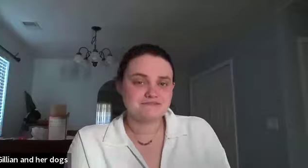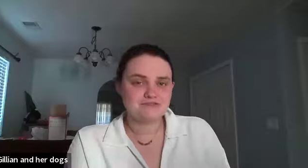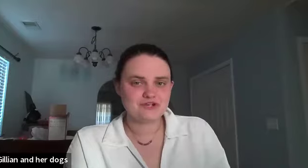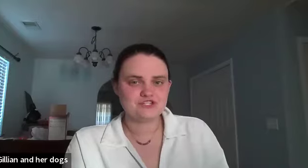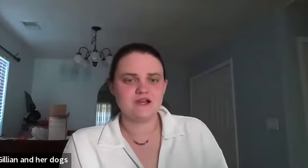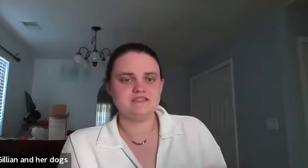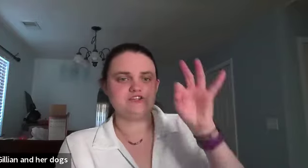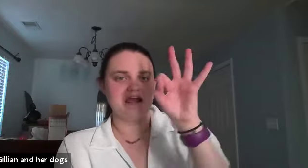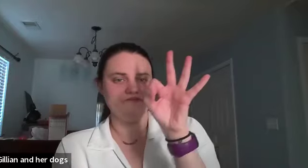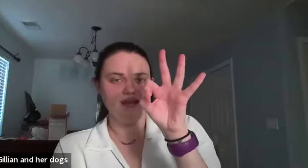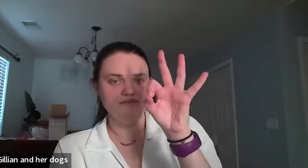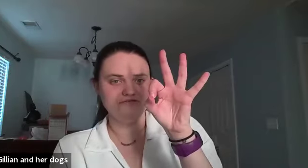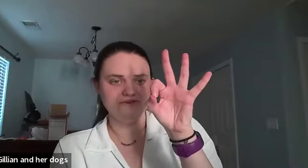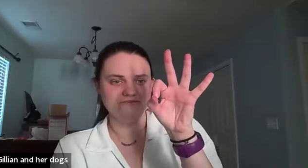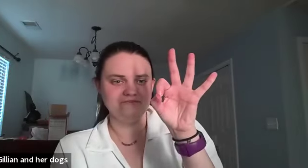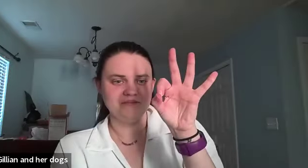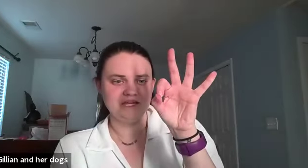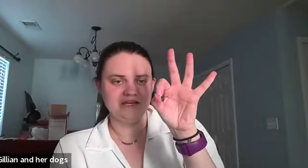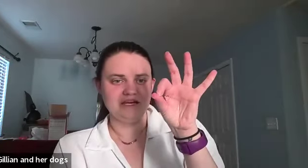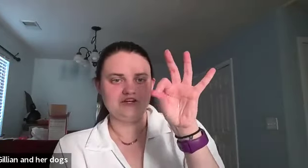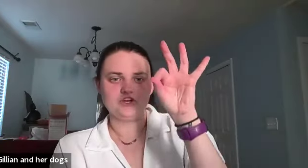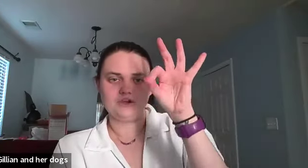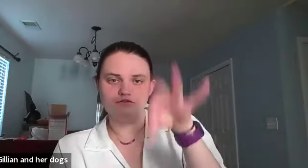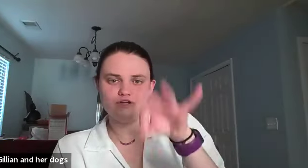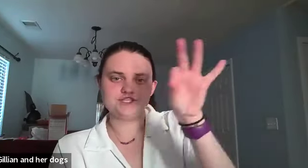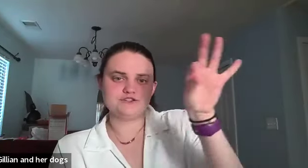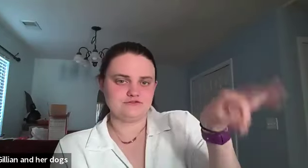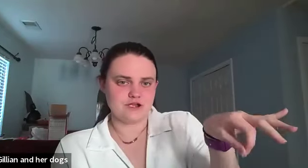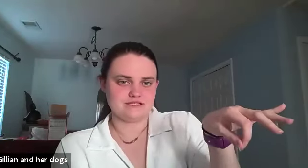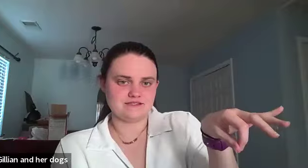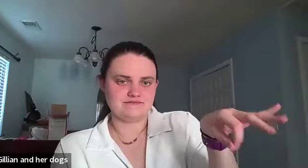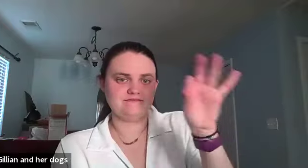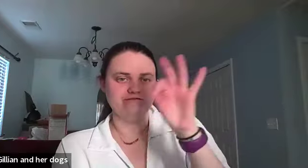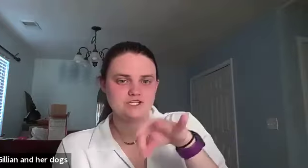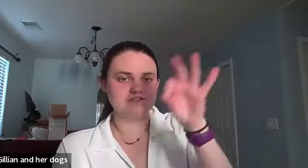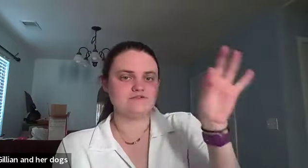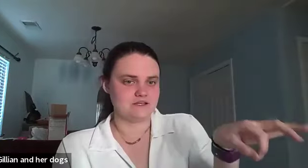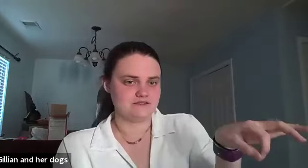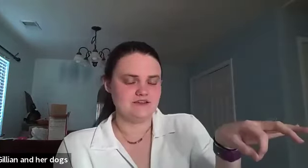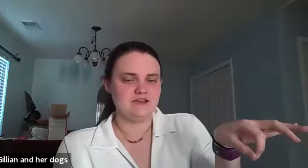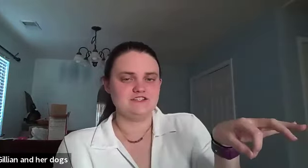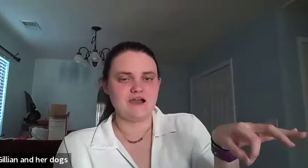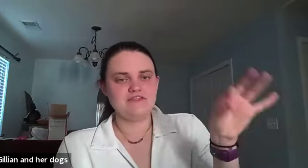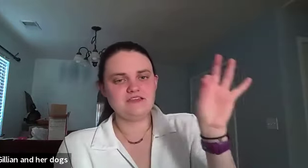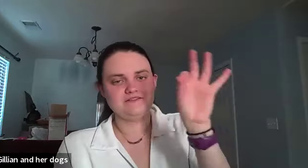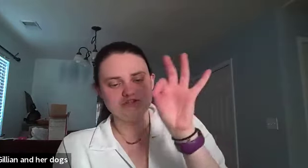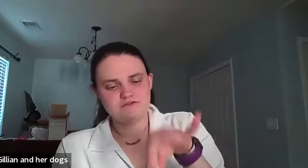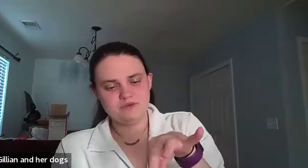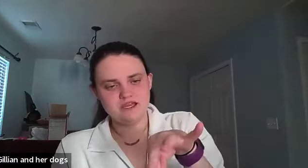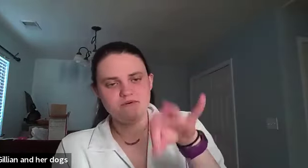sign for French fries is you're going to have an F and you're going to go French fries. French fries. So I think of the visual of you pick up a